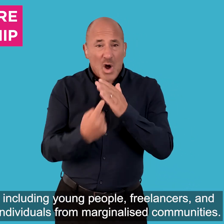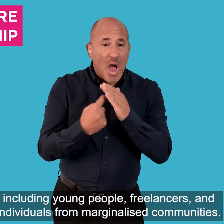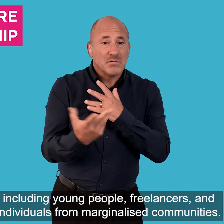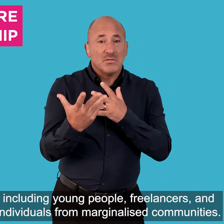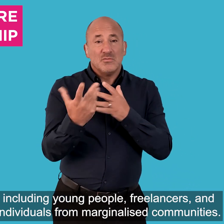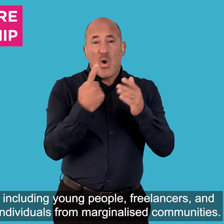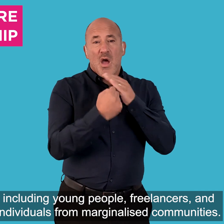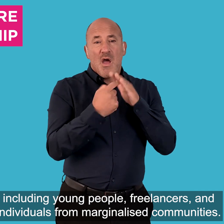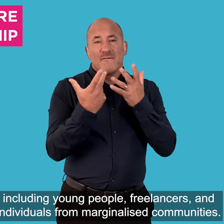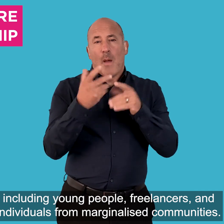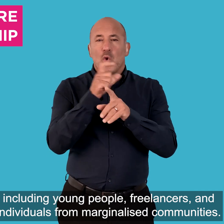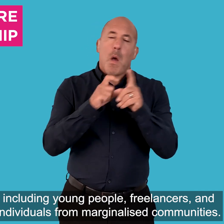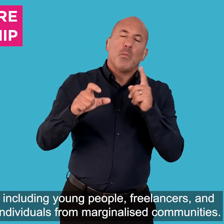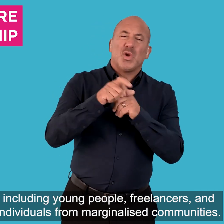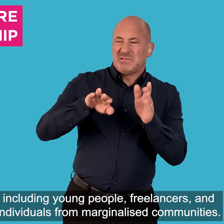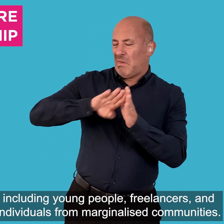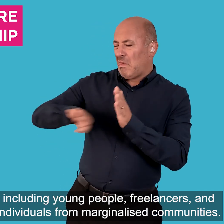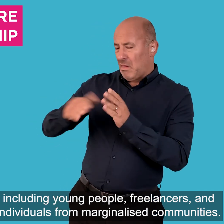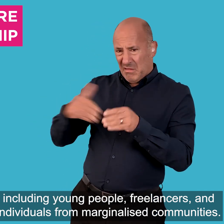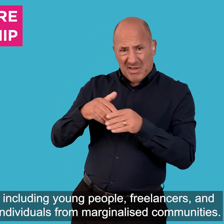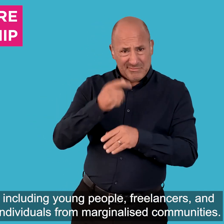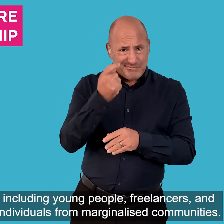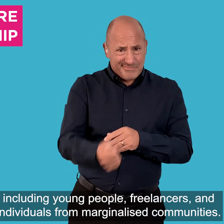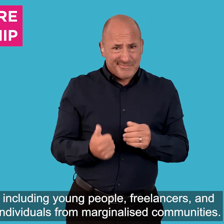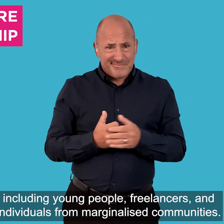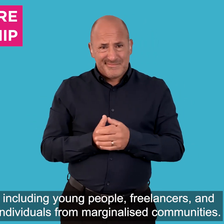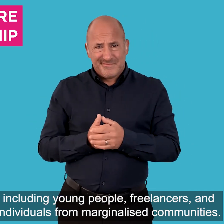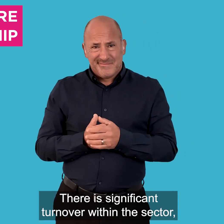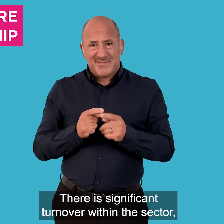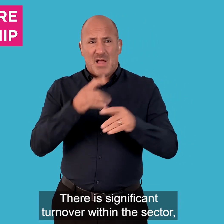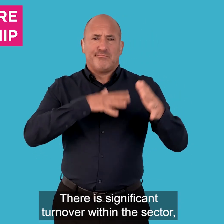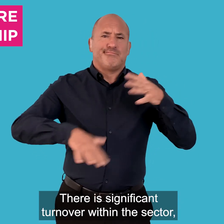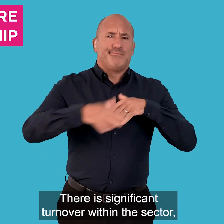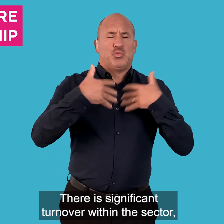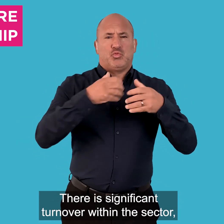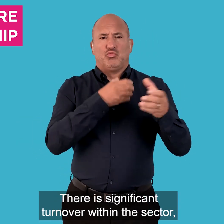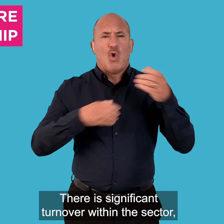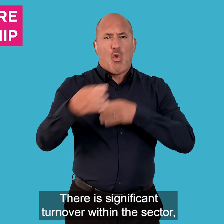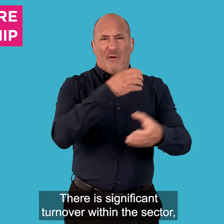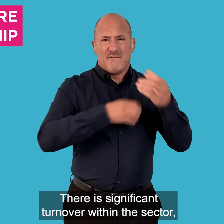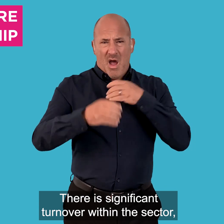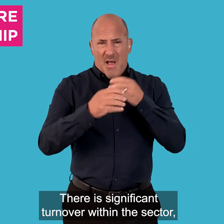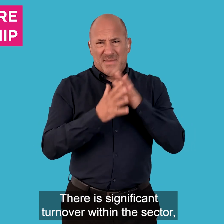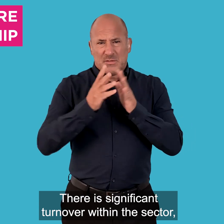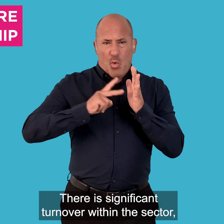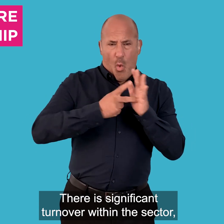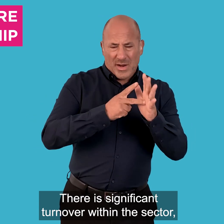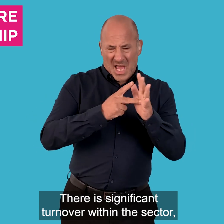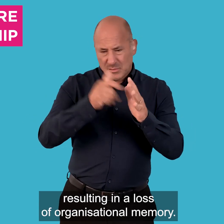people, freelancers, and individuals from marginalised communities. There is significant turnover within the